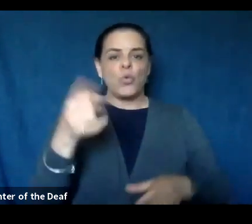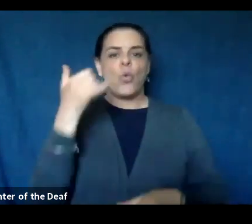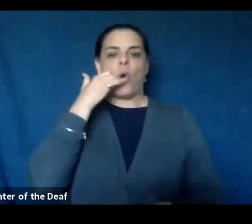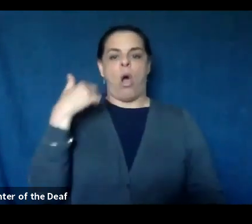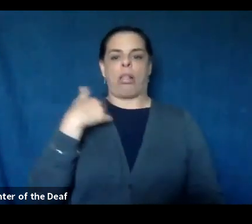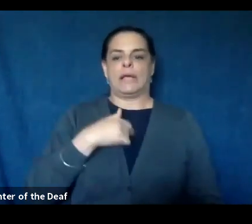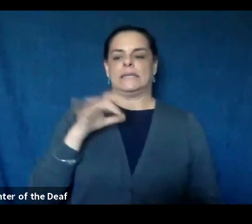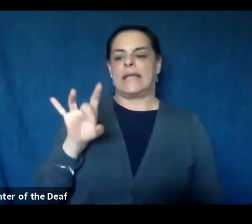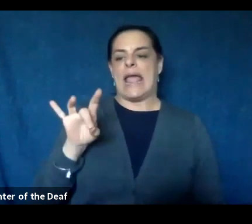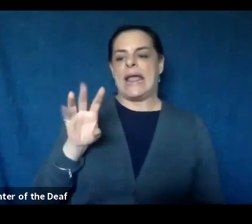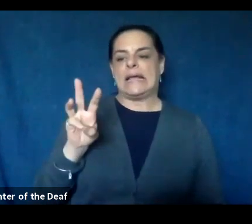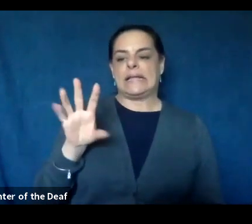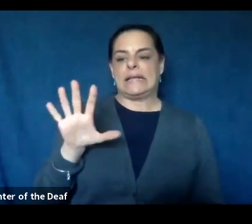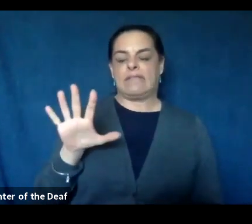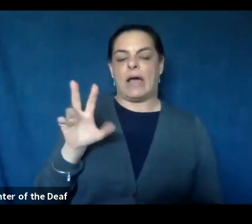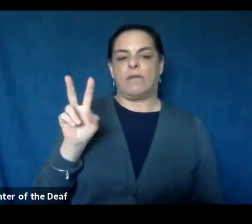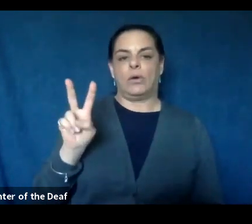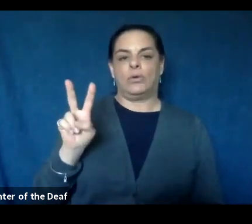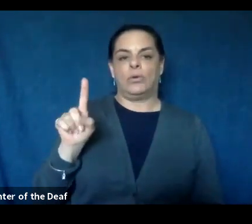at